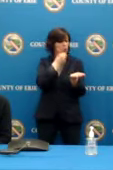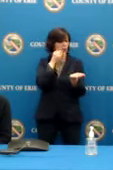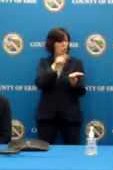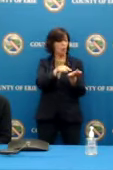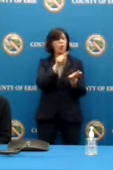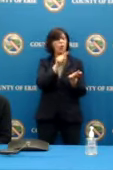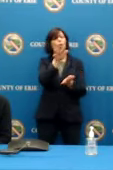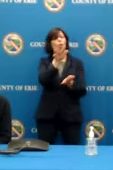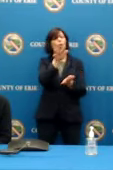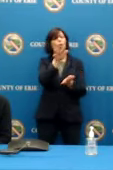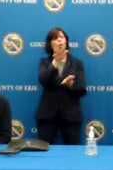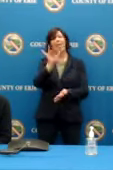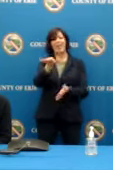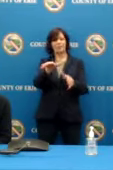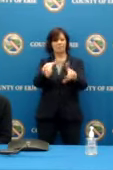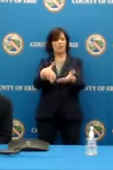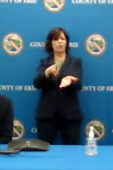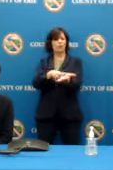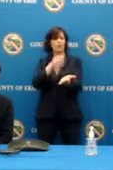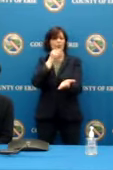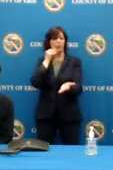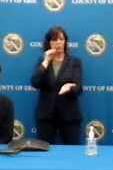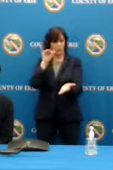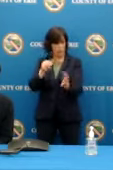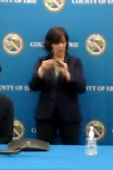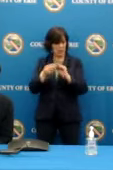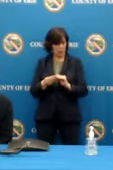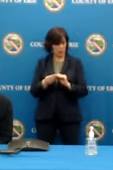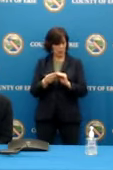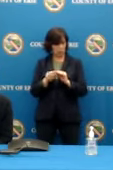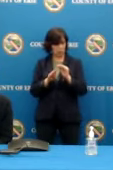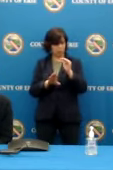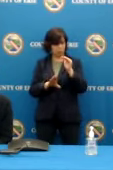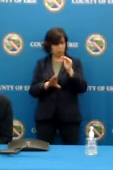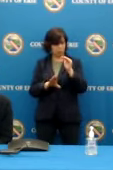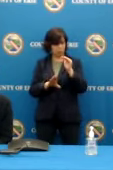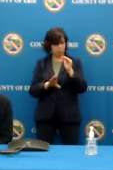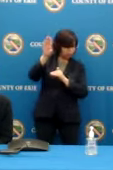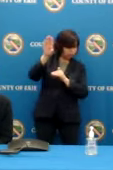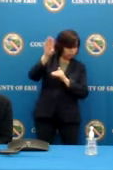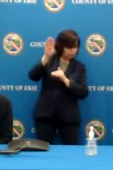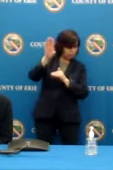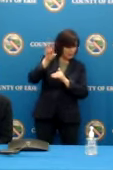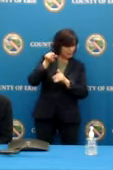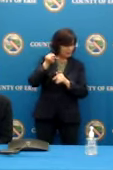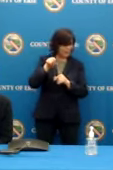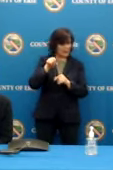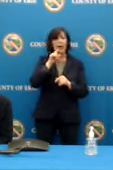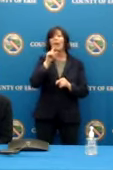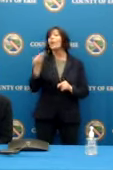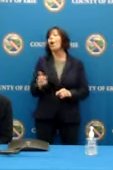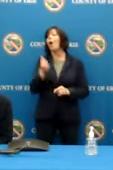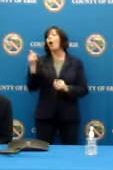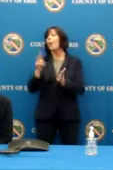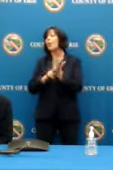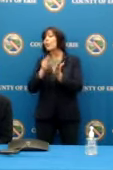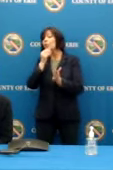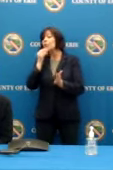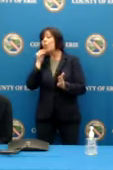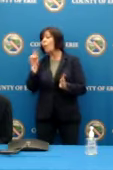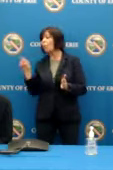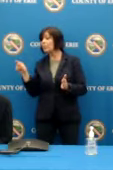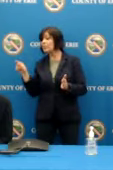overall that population? Have those cases continued to multiply more quickly? And are there any other individual homes that